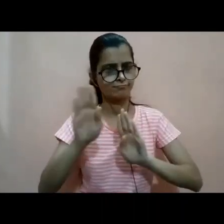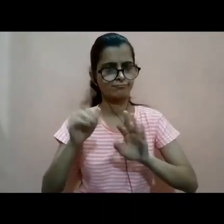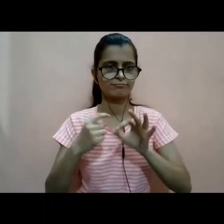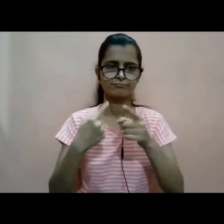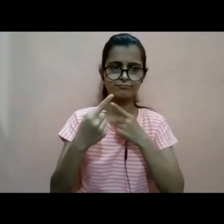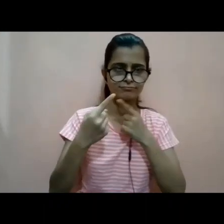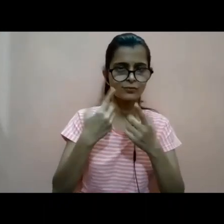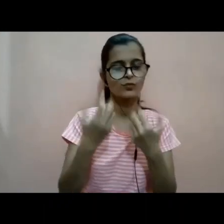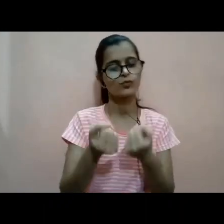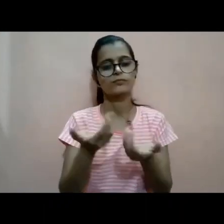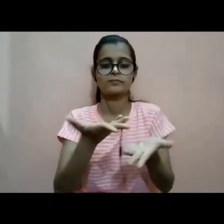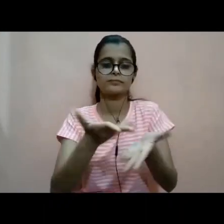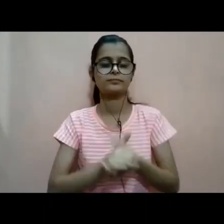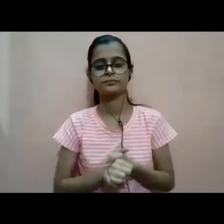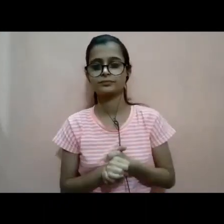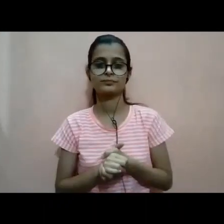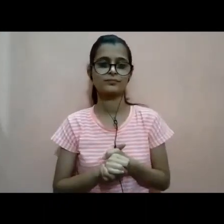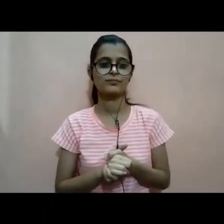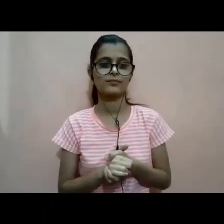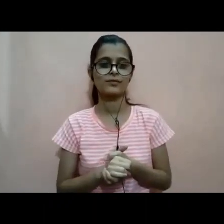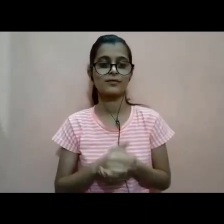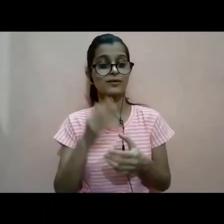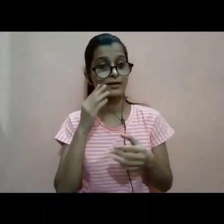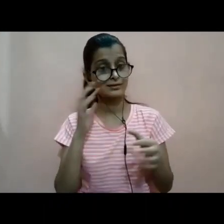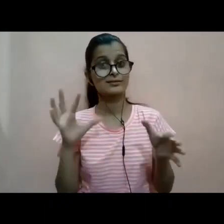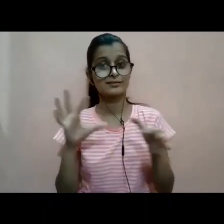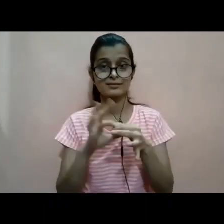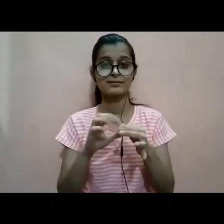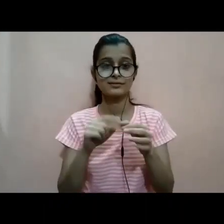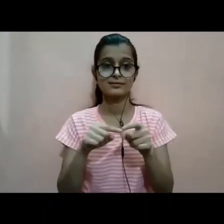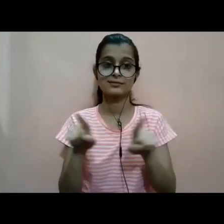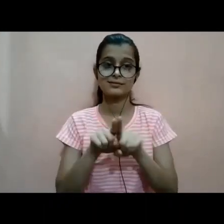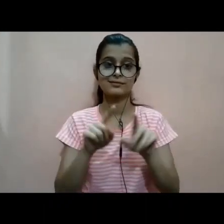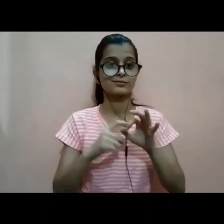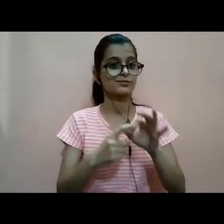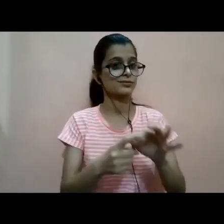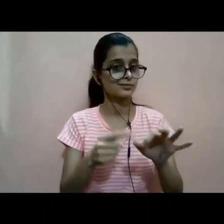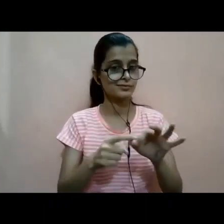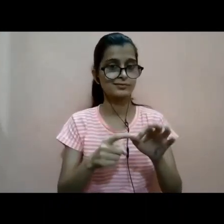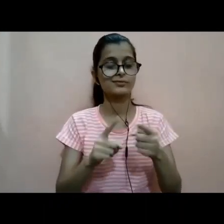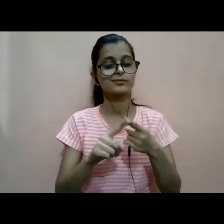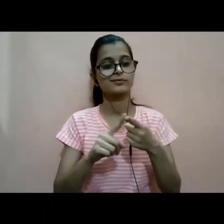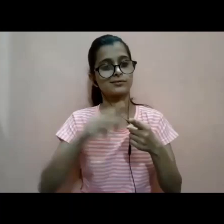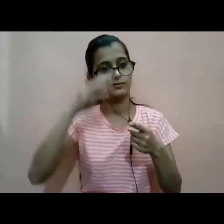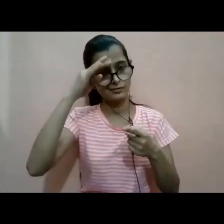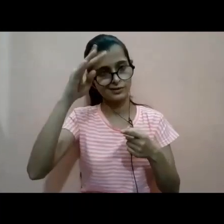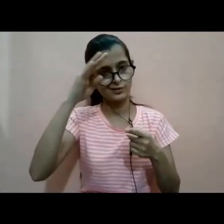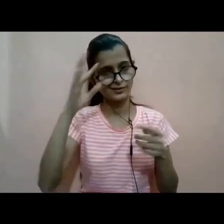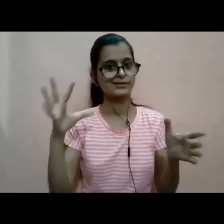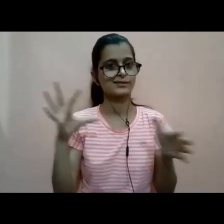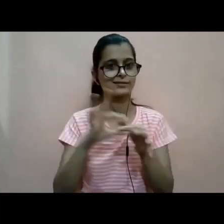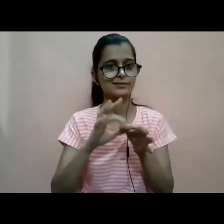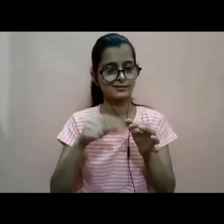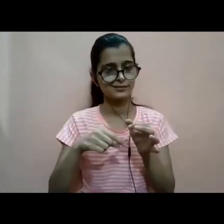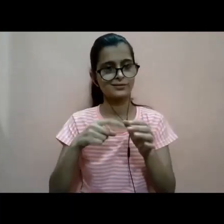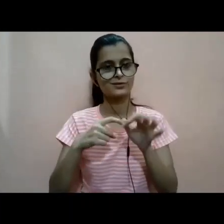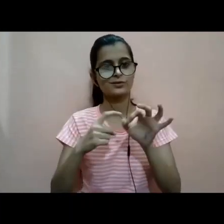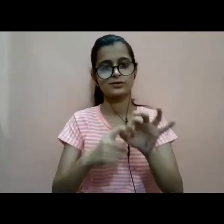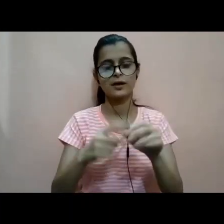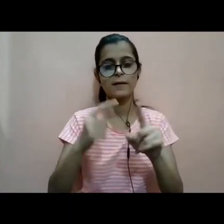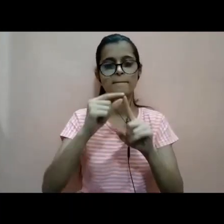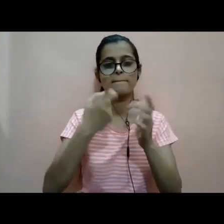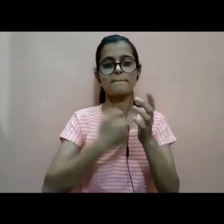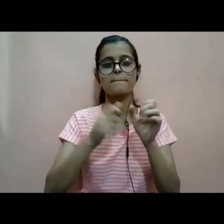talk. This is because it's related, and it's also in a sense of theoretic, in terms of theory. Praveen Patel wants to